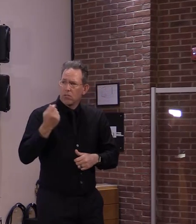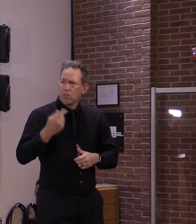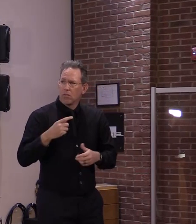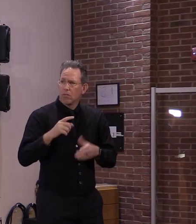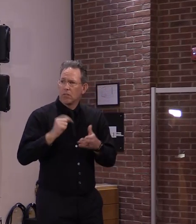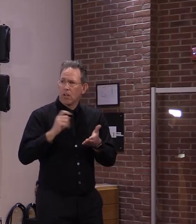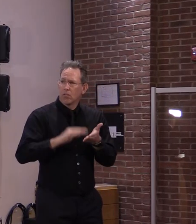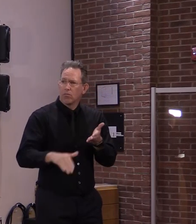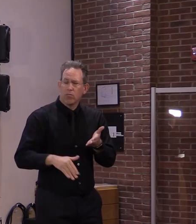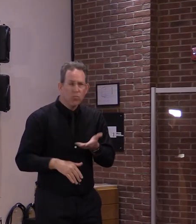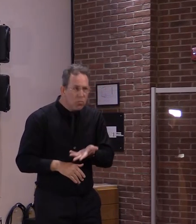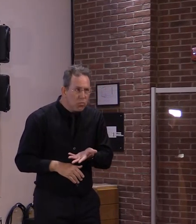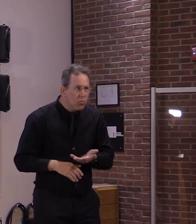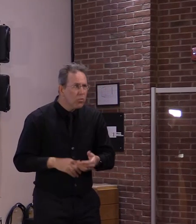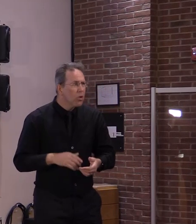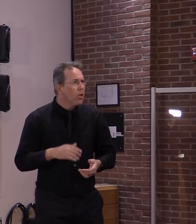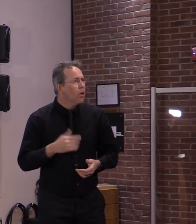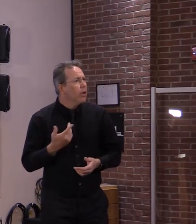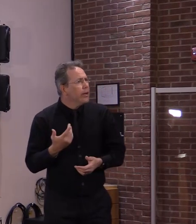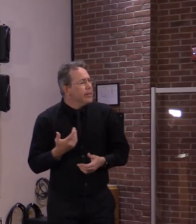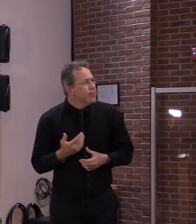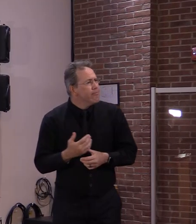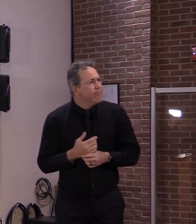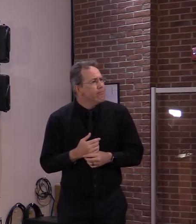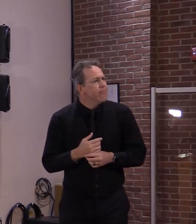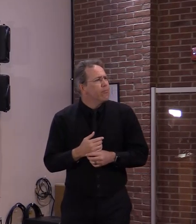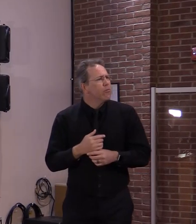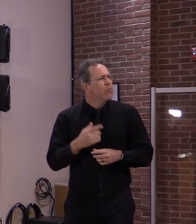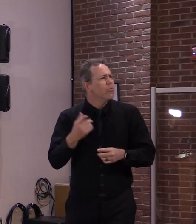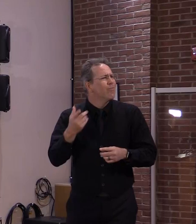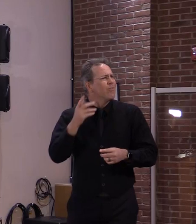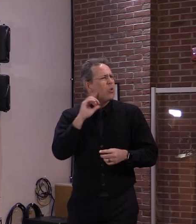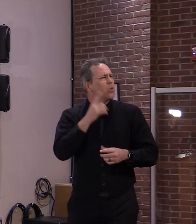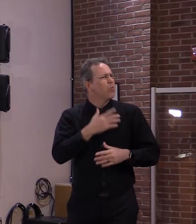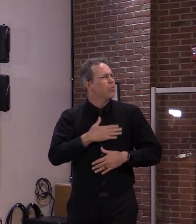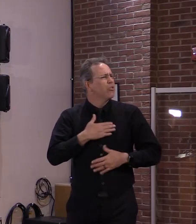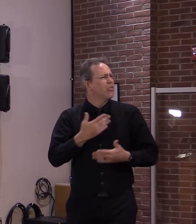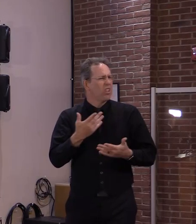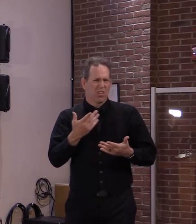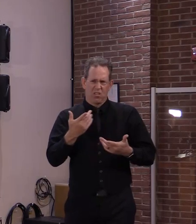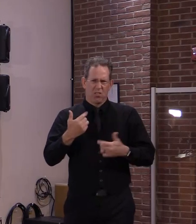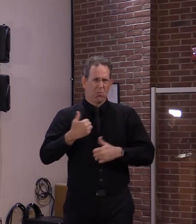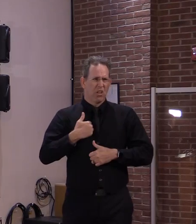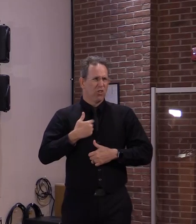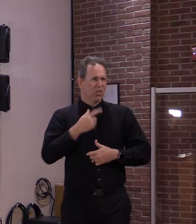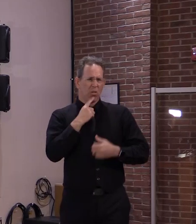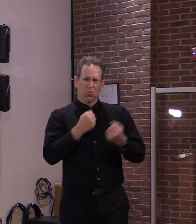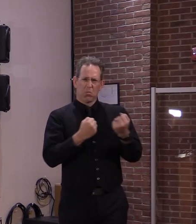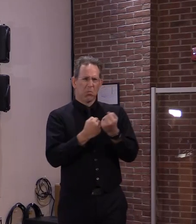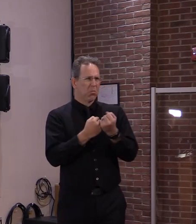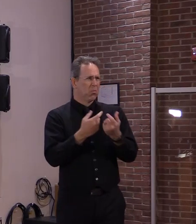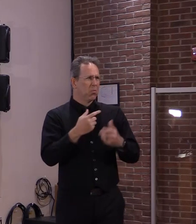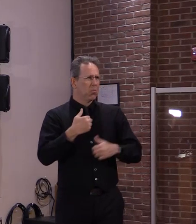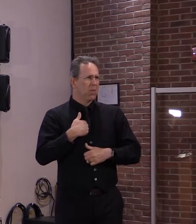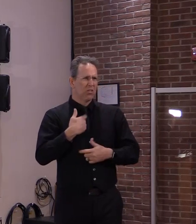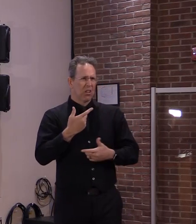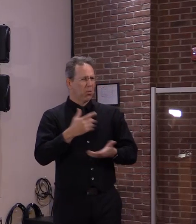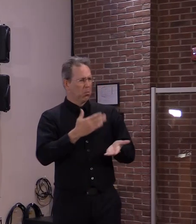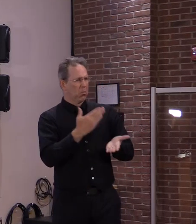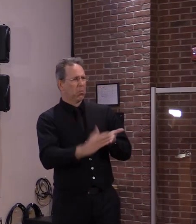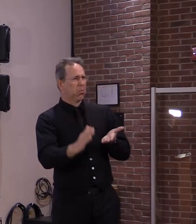that due to the lack of appreciation of military service by many legislators, because they probably never